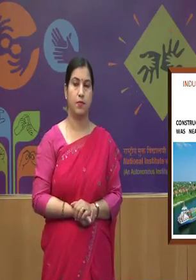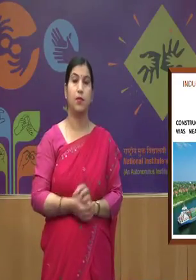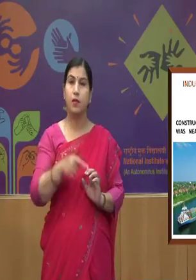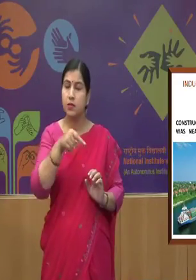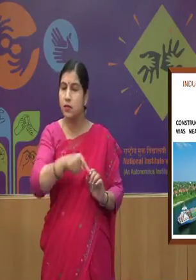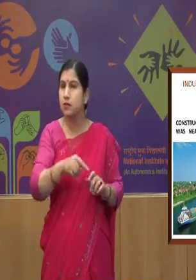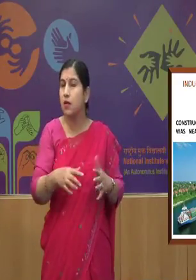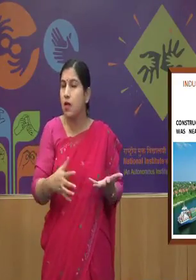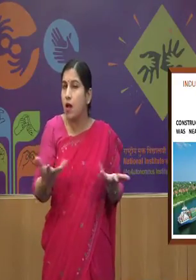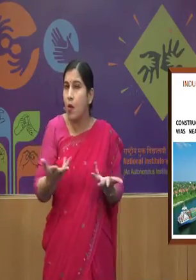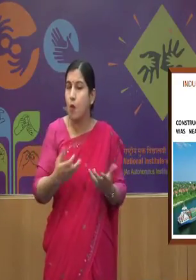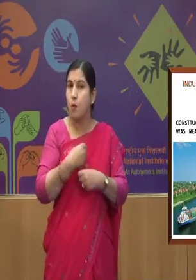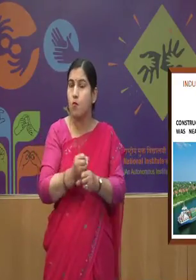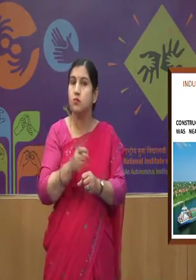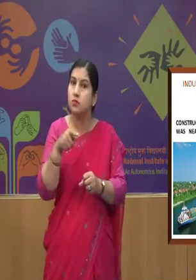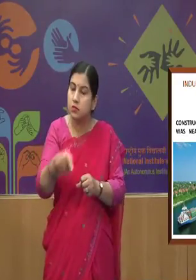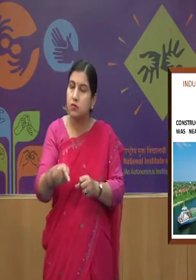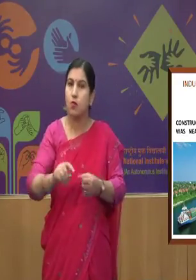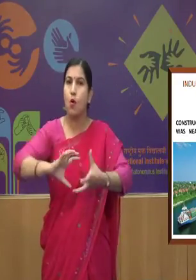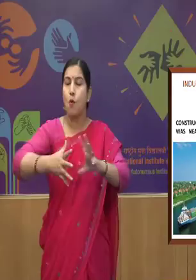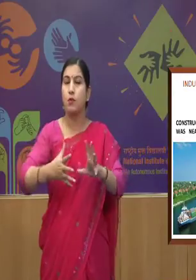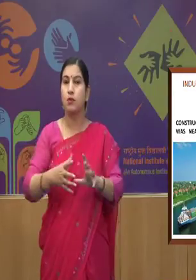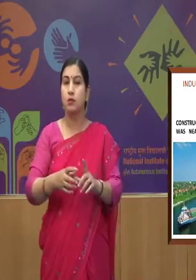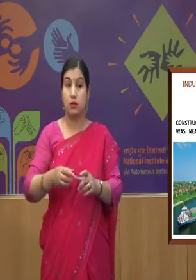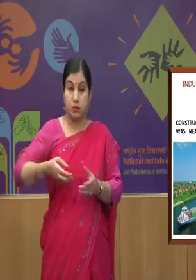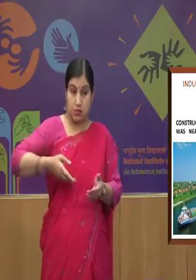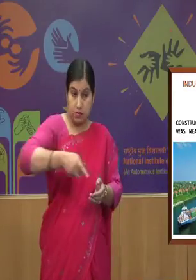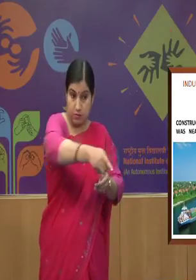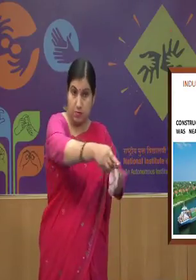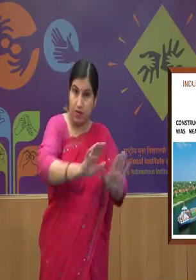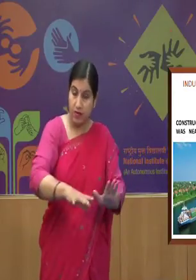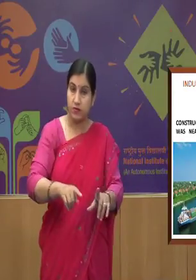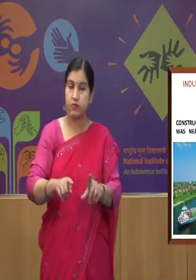This made possible for her to send army and supplies to the east.